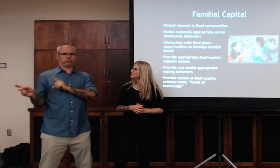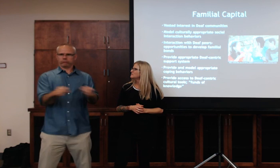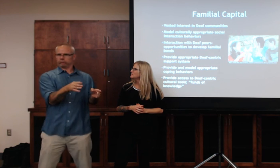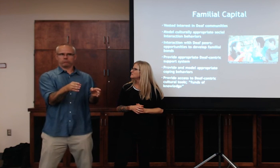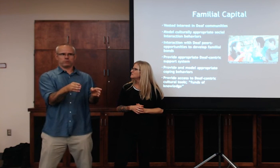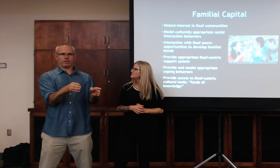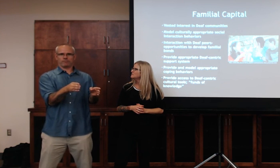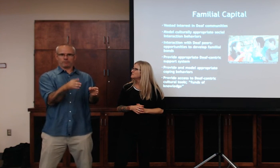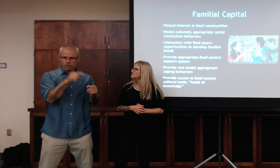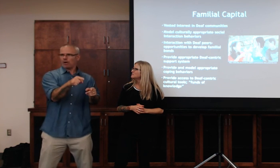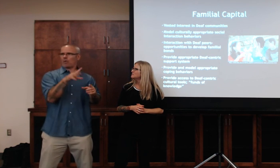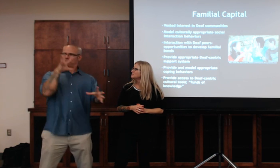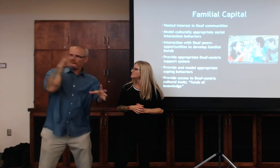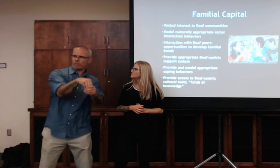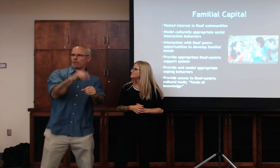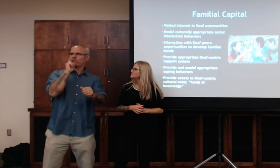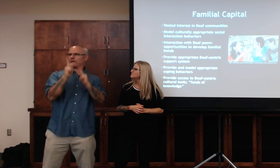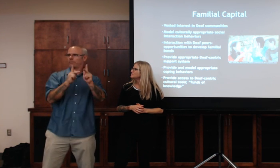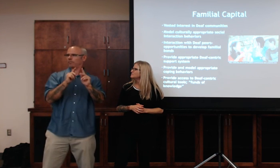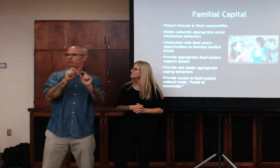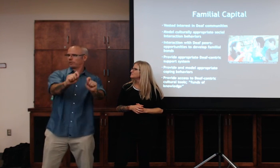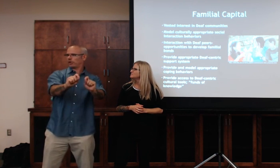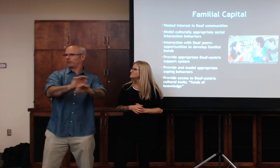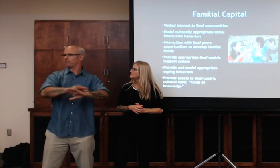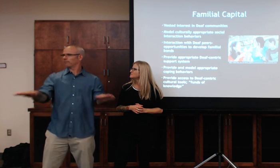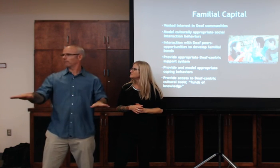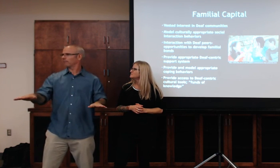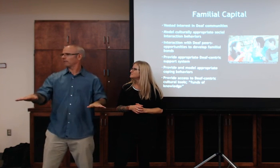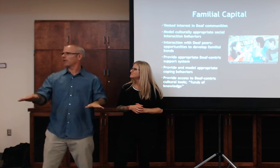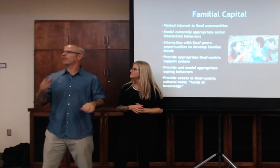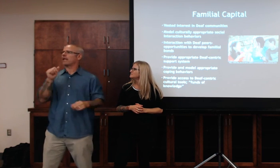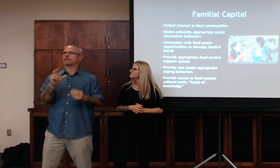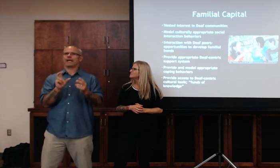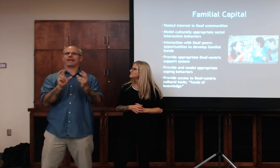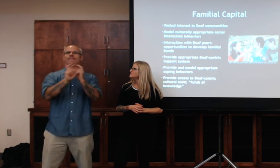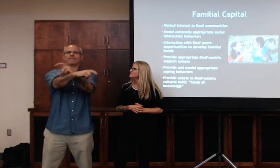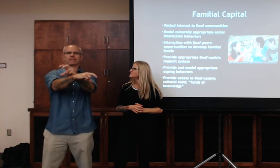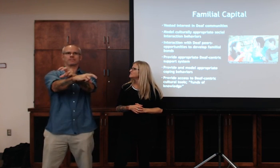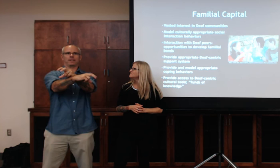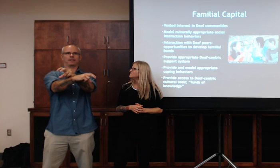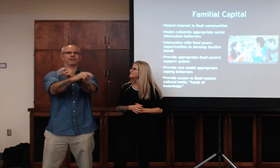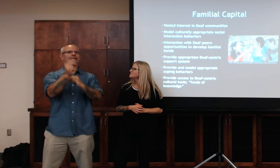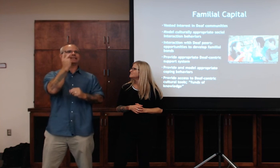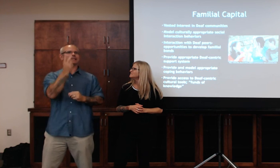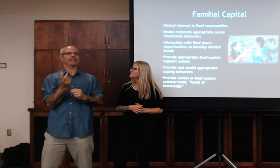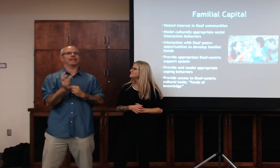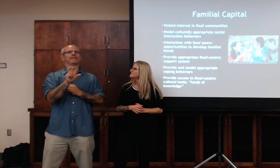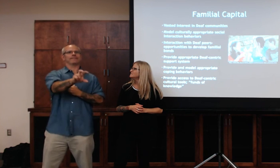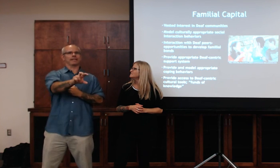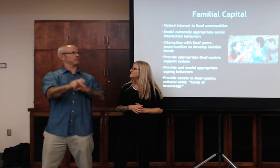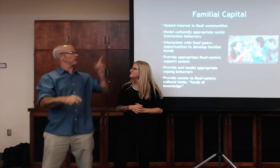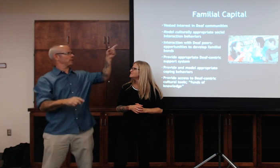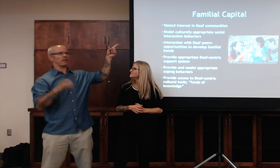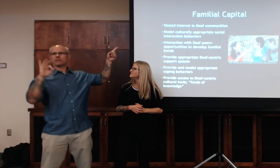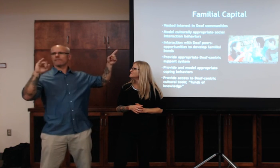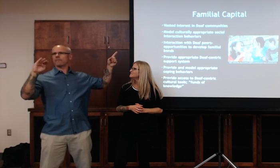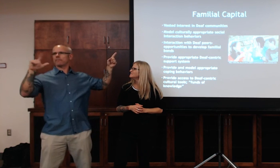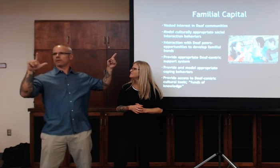studies program, their trajectory entirely shifted, and they did not want to leave. And it's nice to see that investment here, that